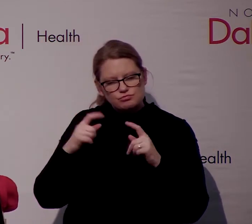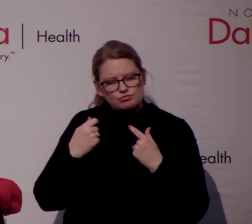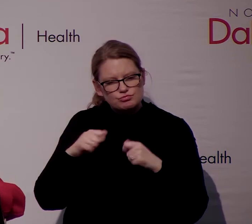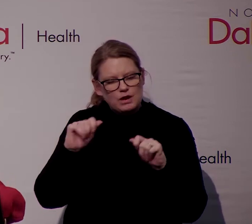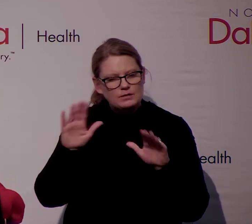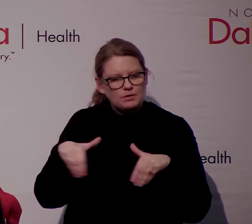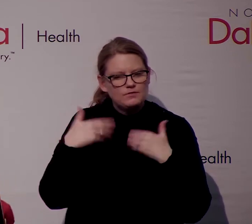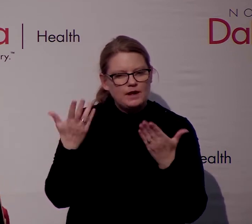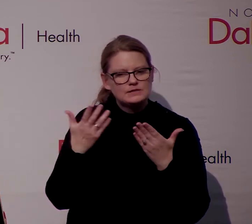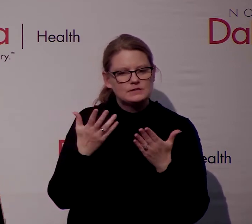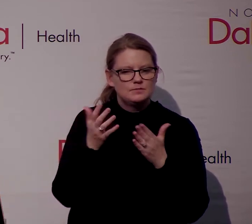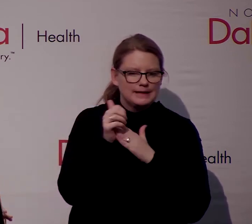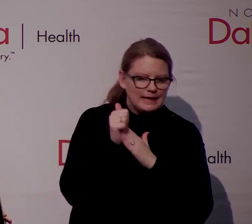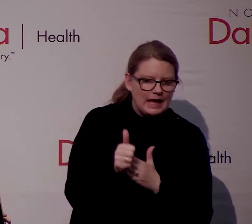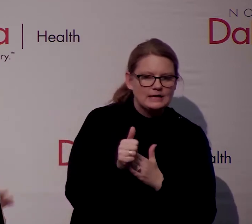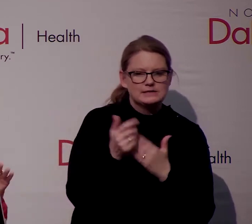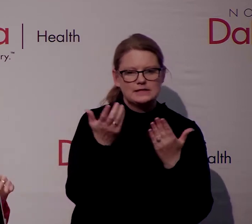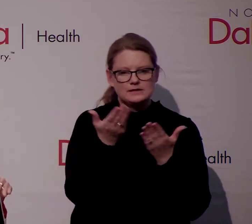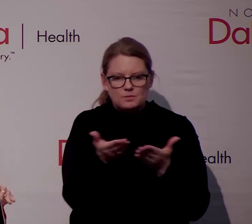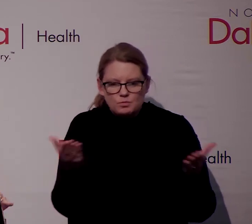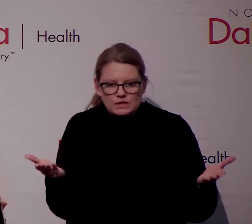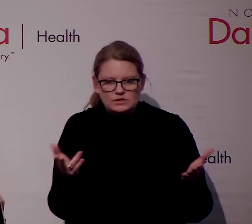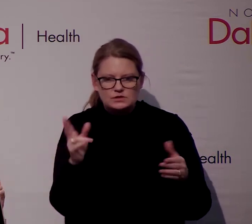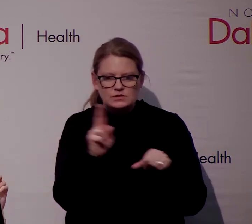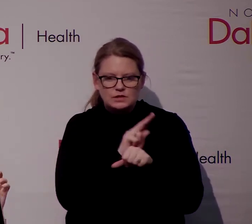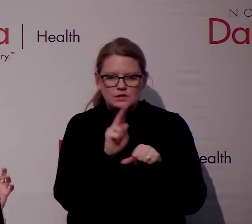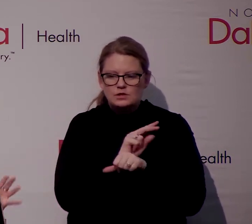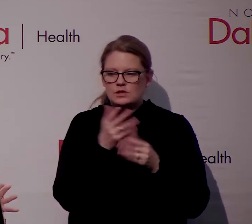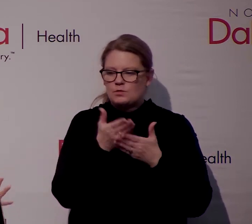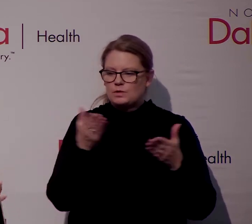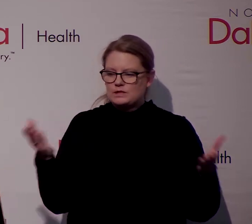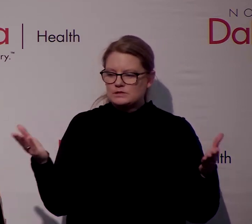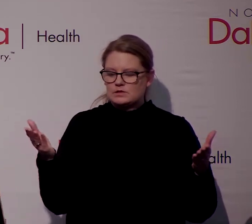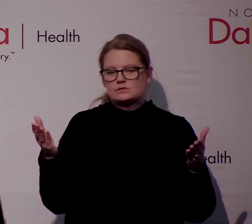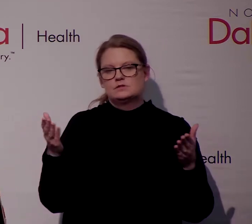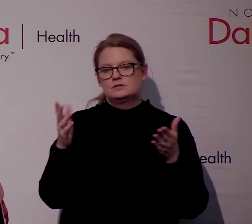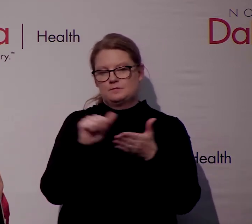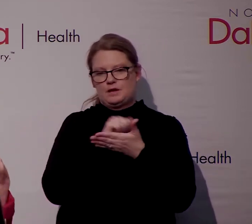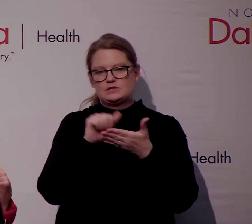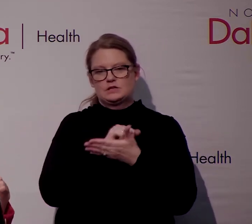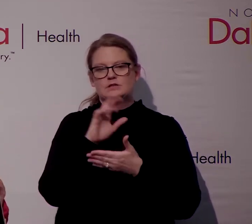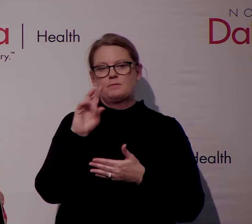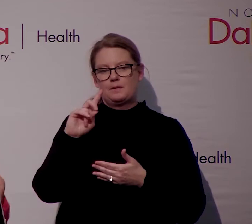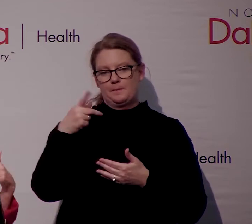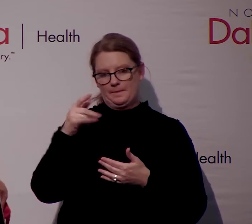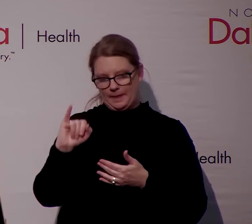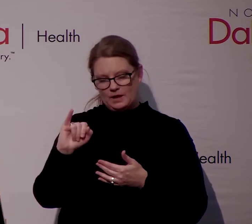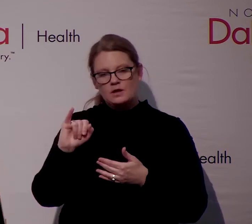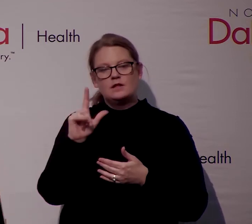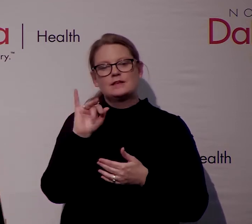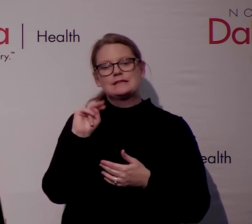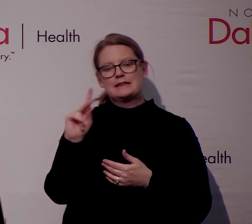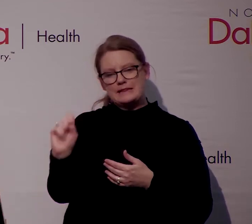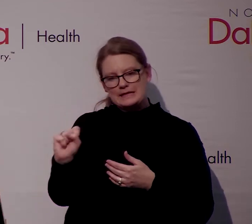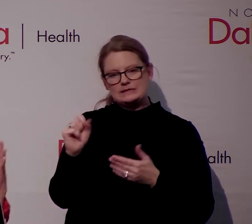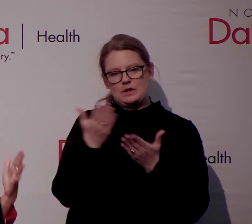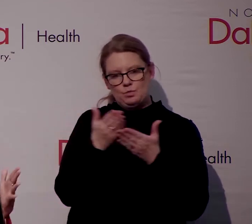that will be available tomorrow. In the meantime, on our resources page at the Department of Public Instruction, there are links and